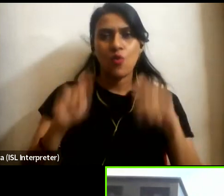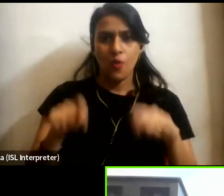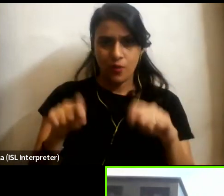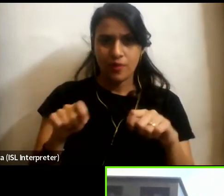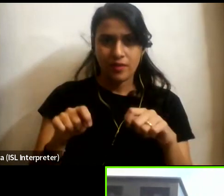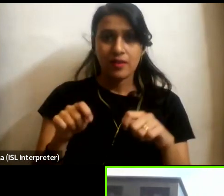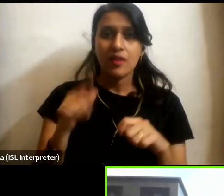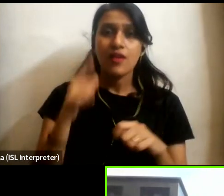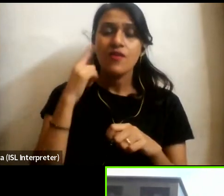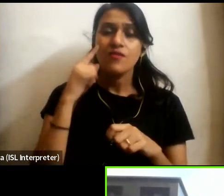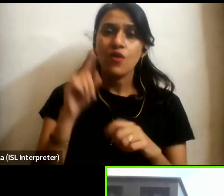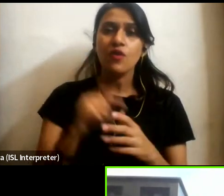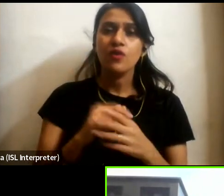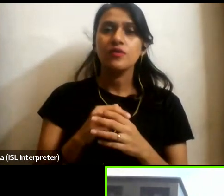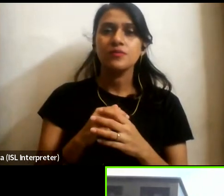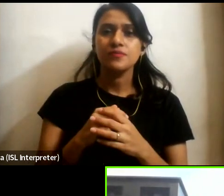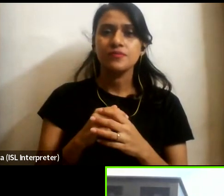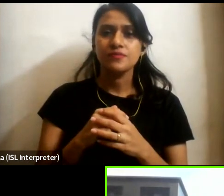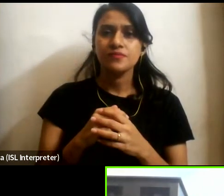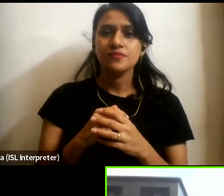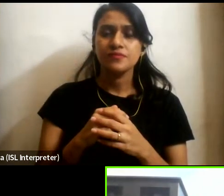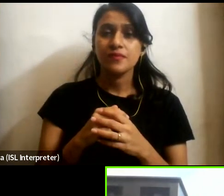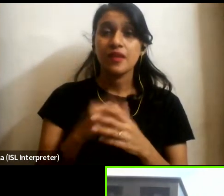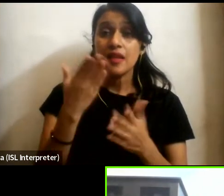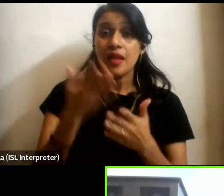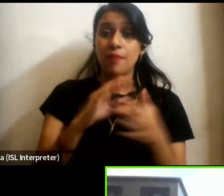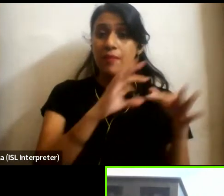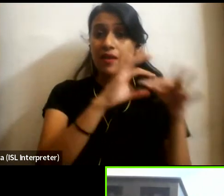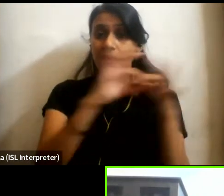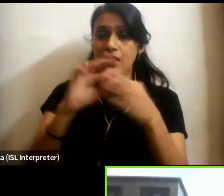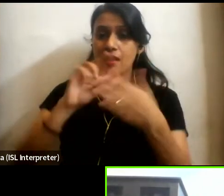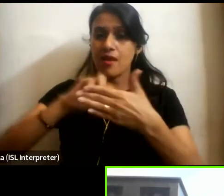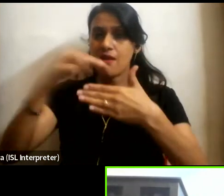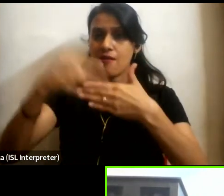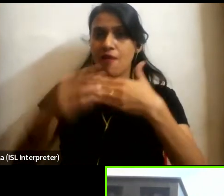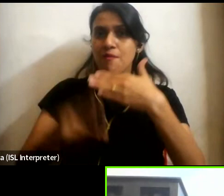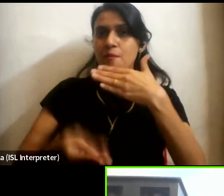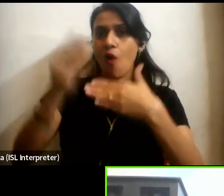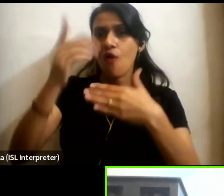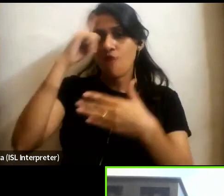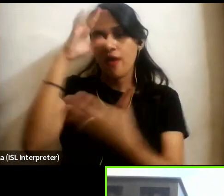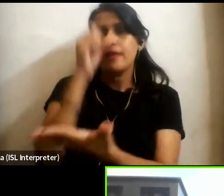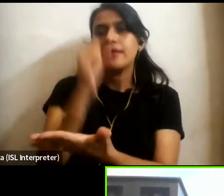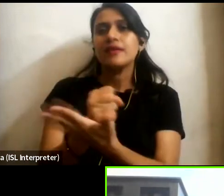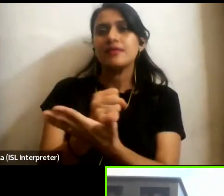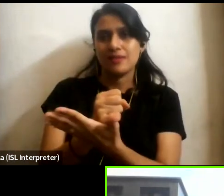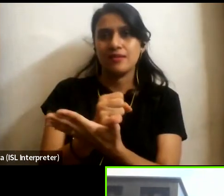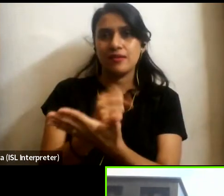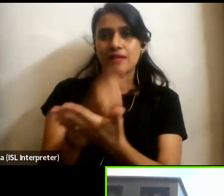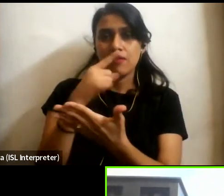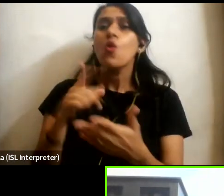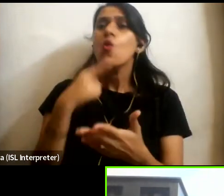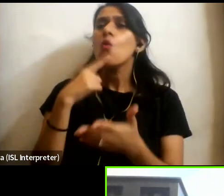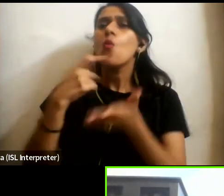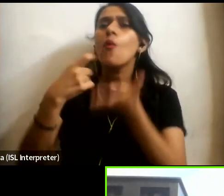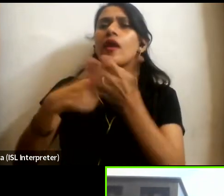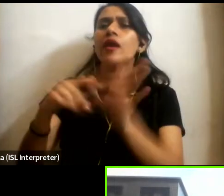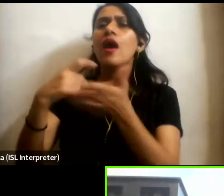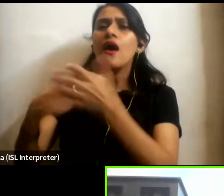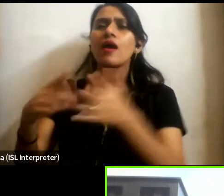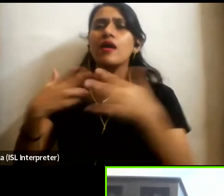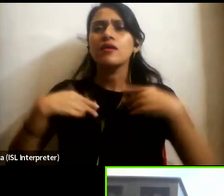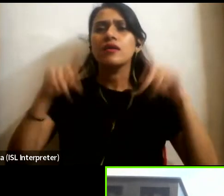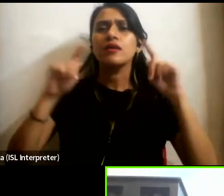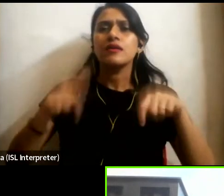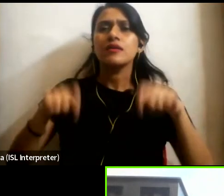often obscured and lost? Maybe that can bring some transparency in decision-making. Further, a group of retired judges or some mixed